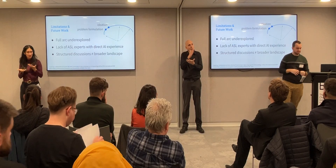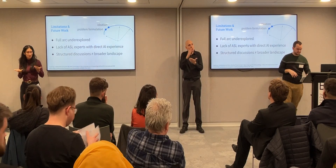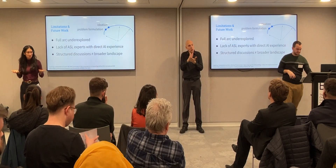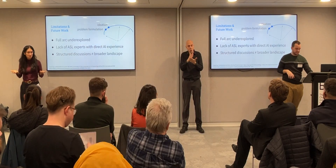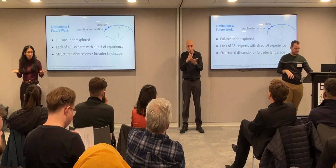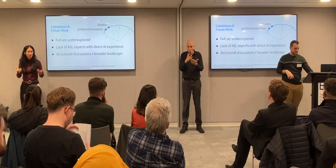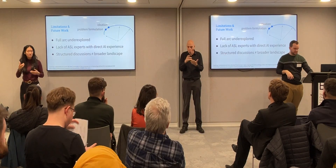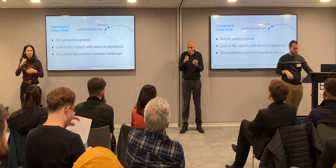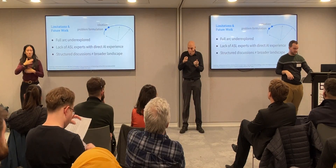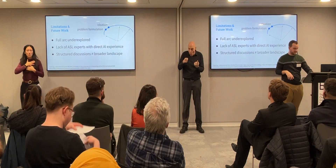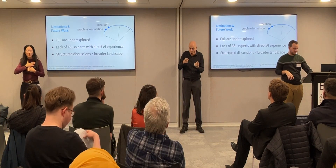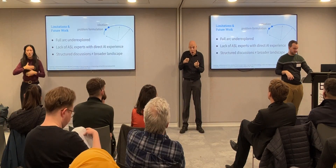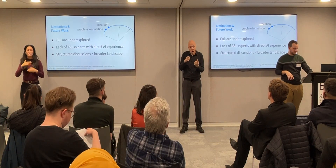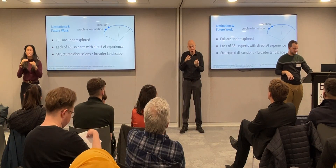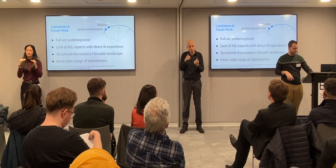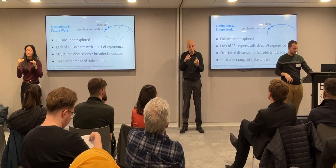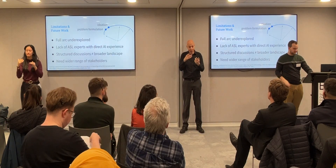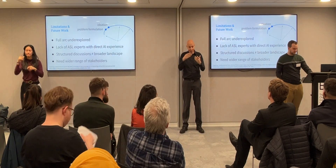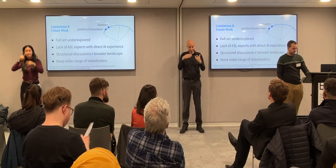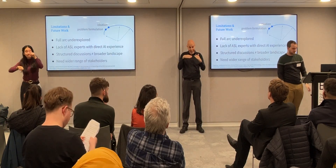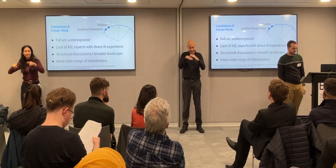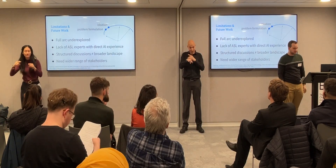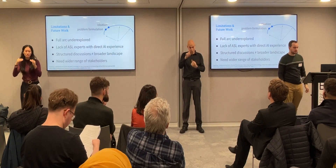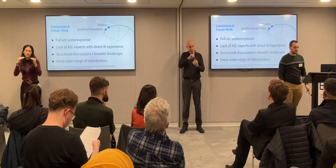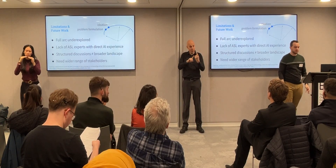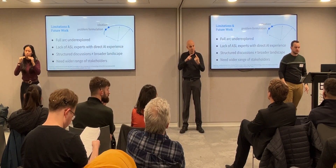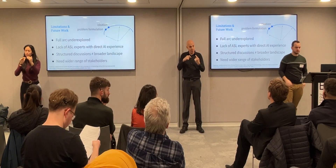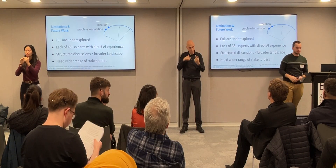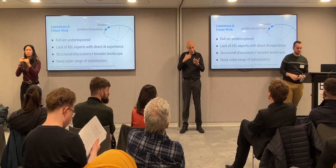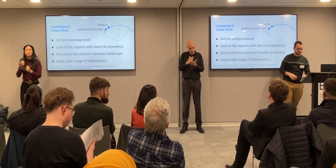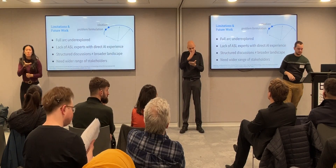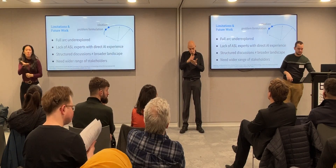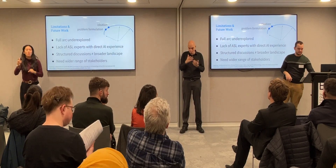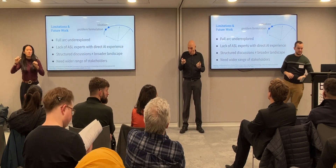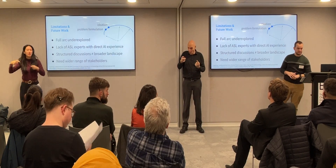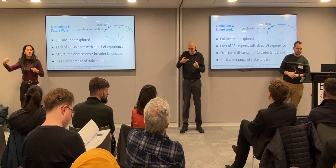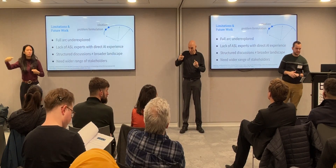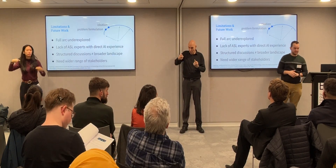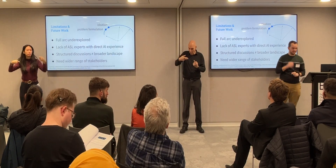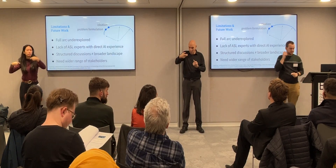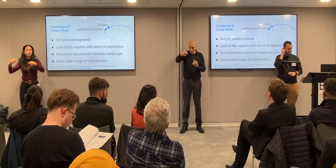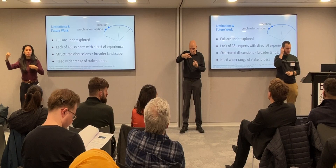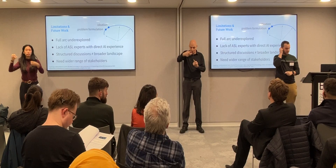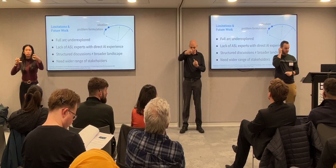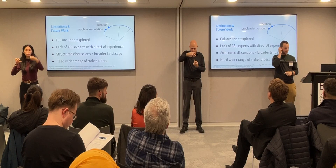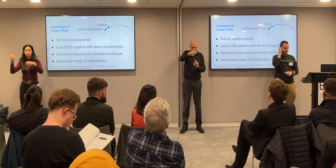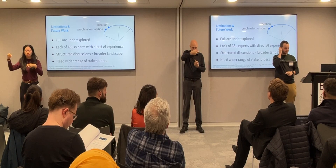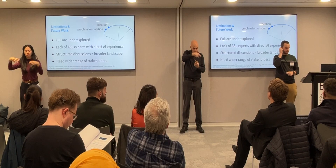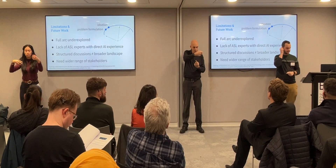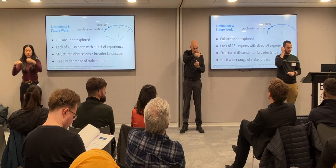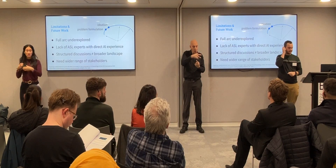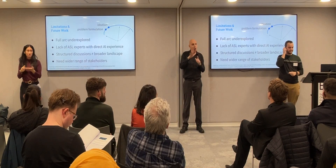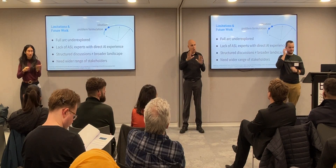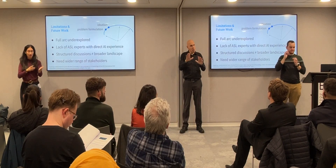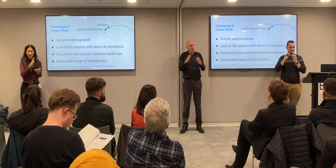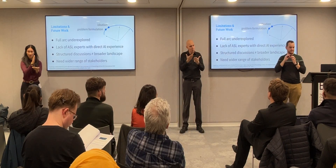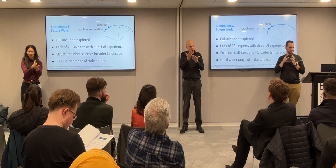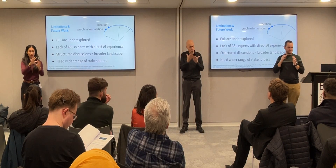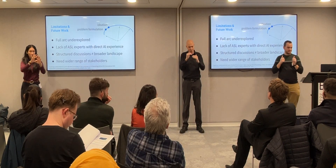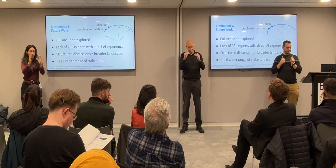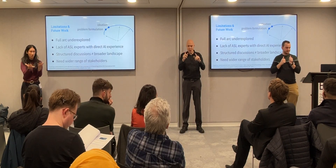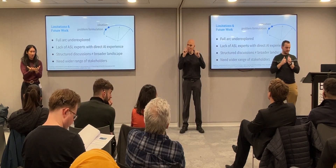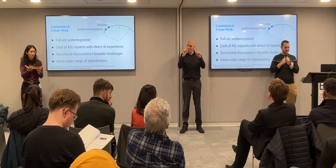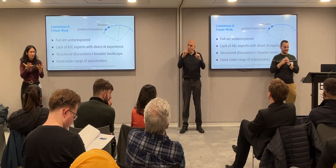equal terms in the meeting, that everyone had a chance to contribute. But is that how it works in the real world? Is that the same level of access that people are